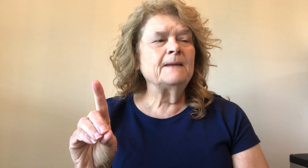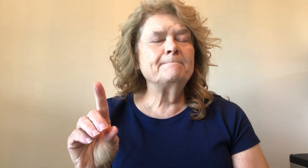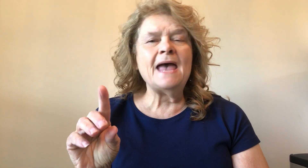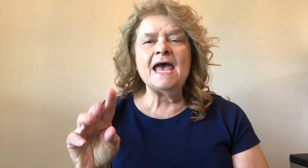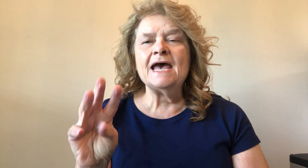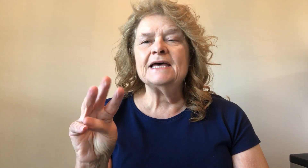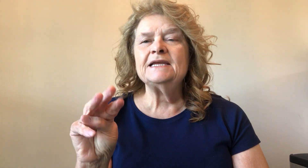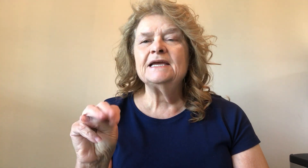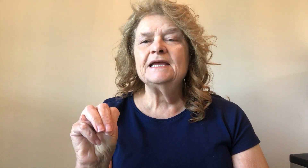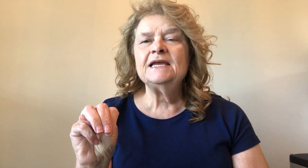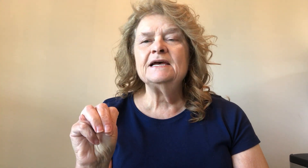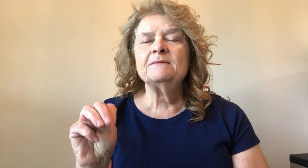Mad,